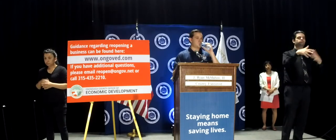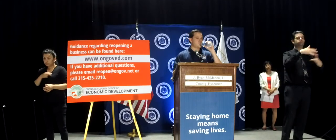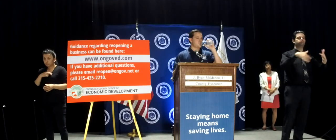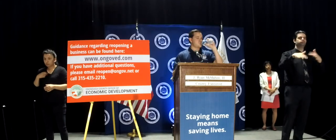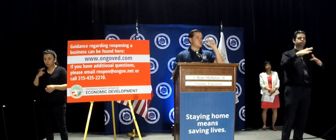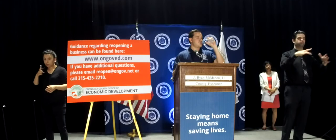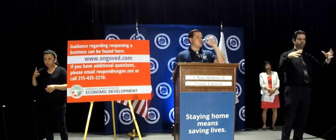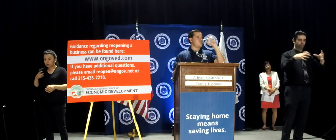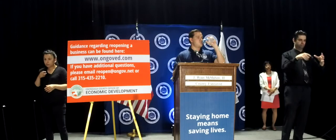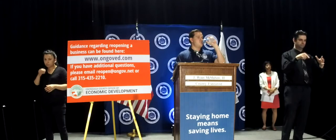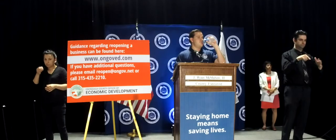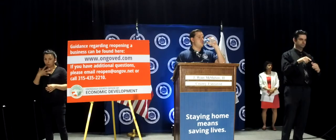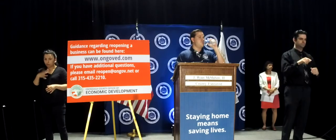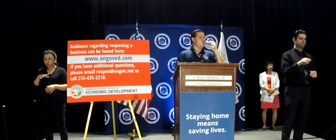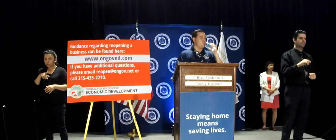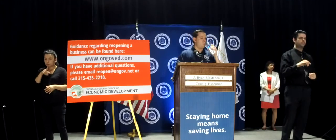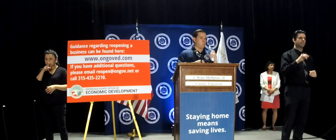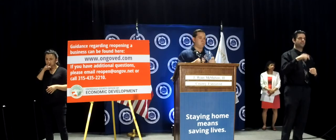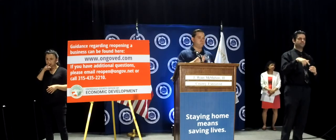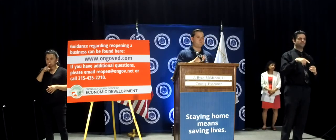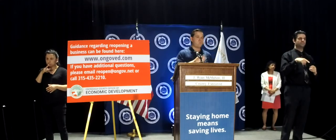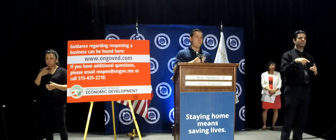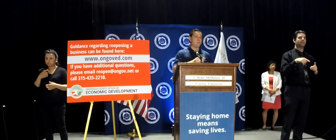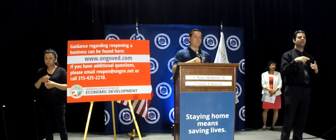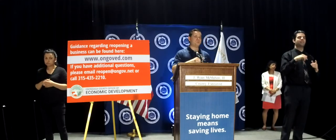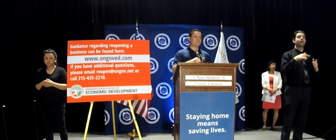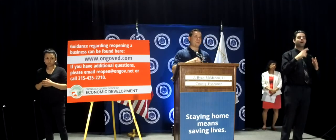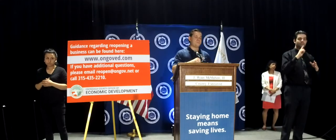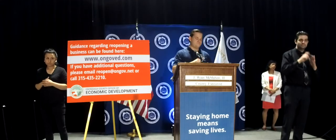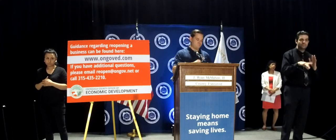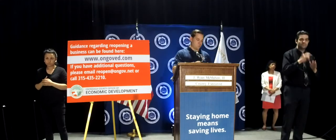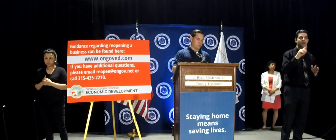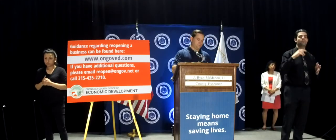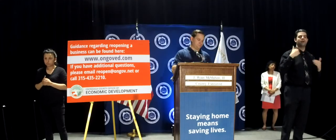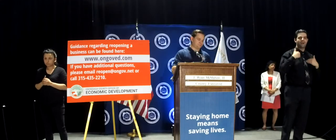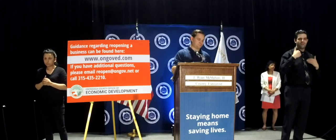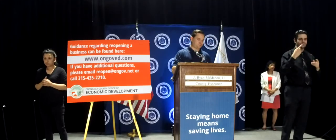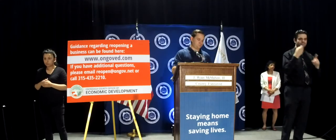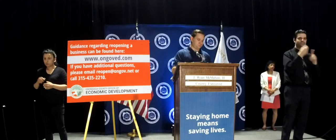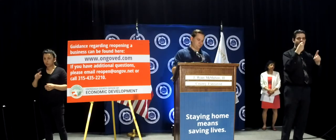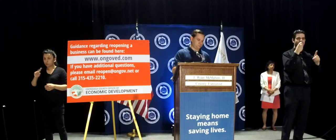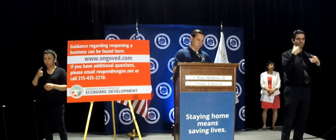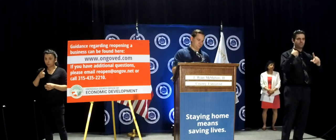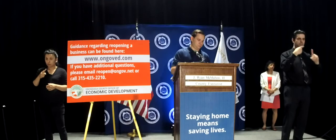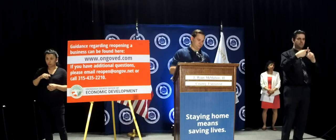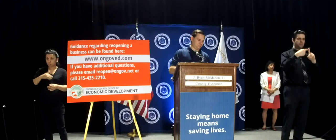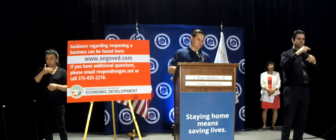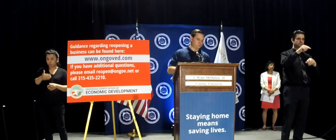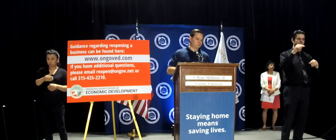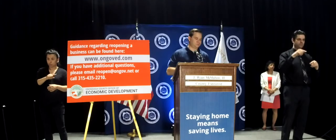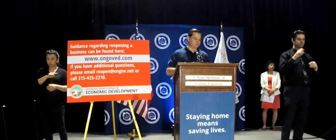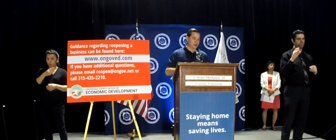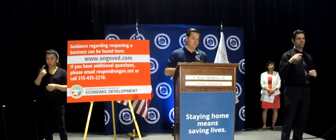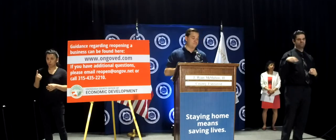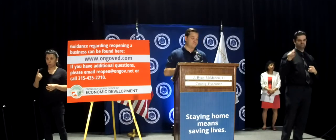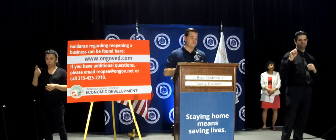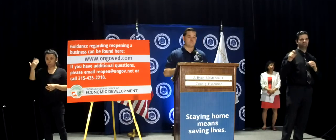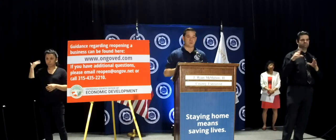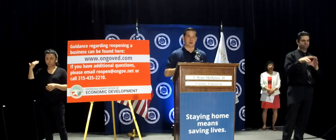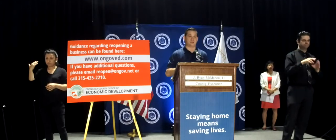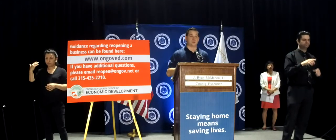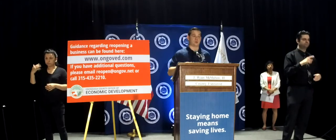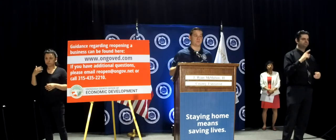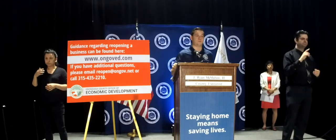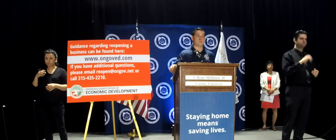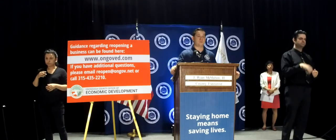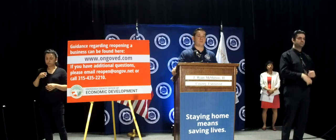seeing. Ryan, we are 1 week into phase 1. Are we still 1 week away from phase 2? Yeah.